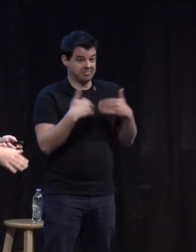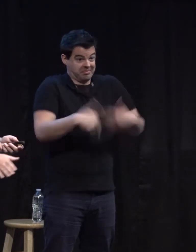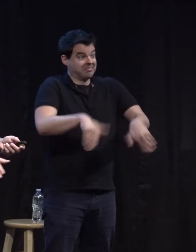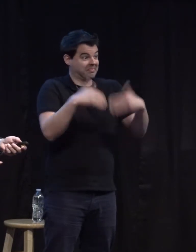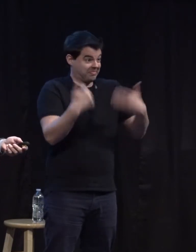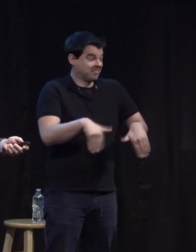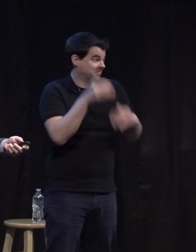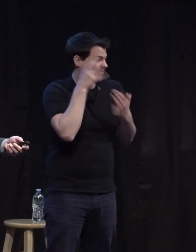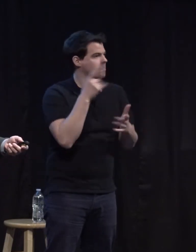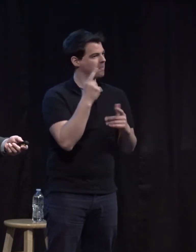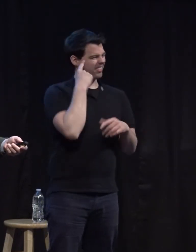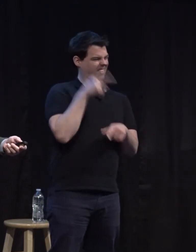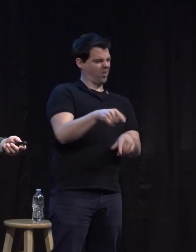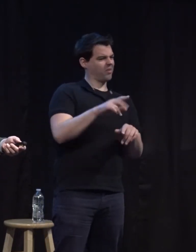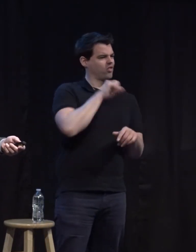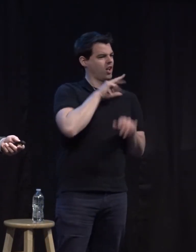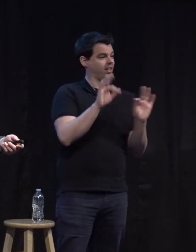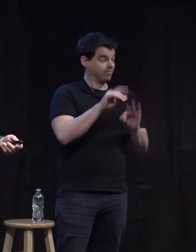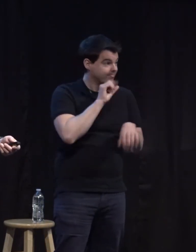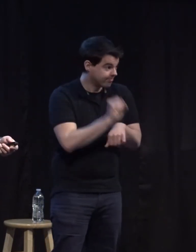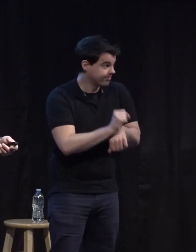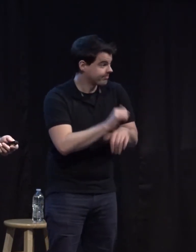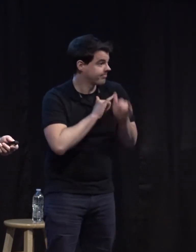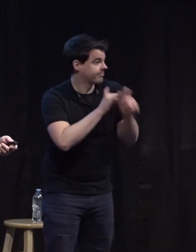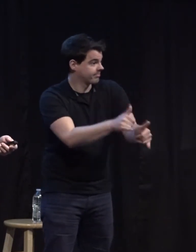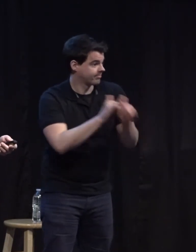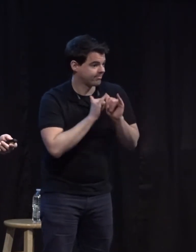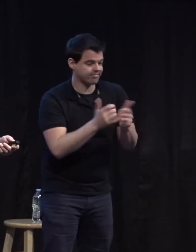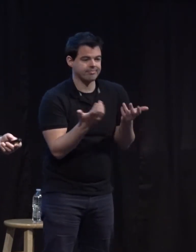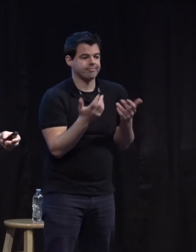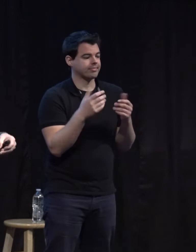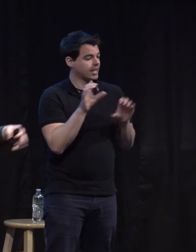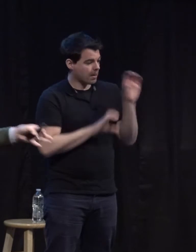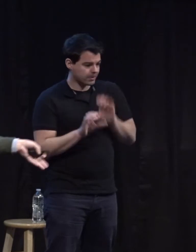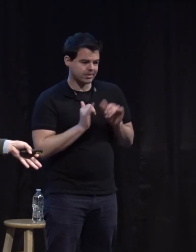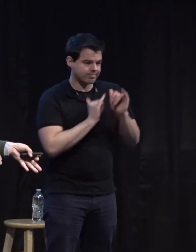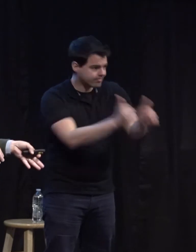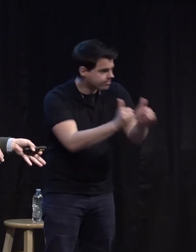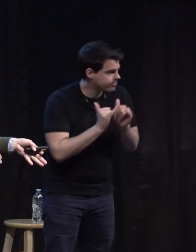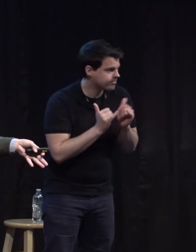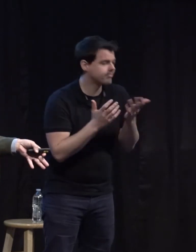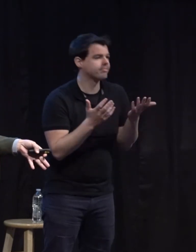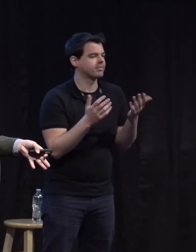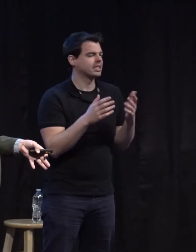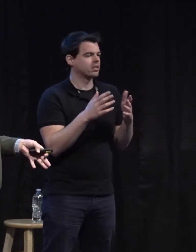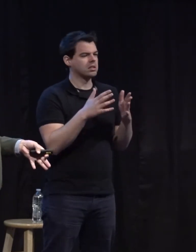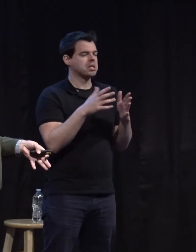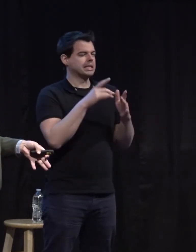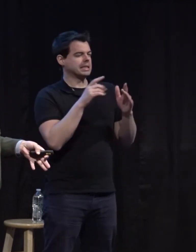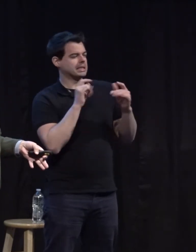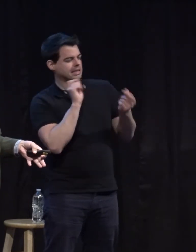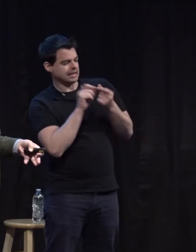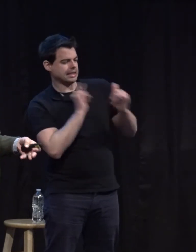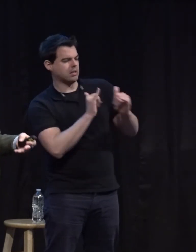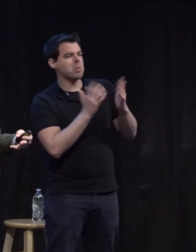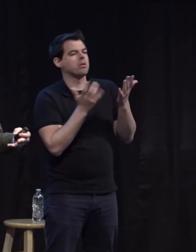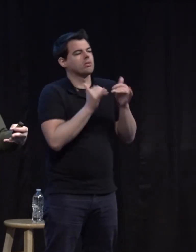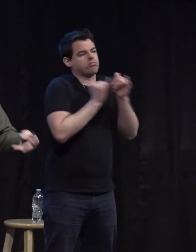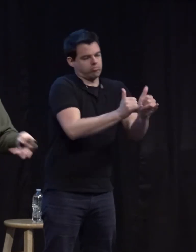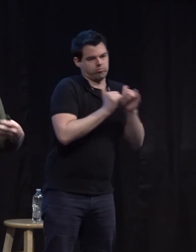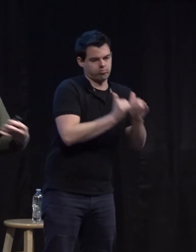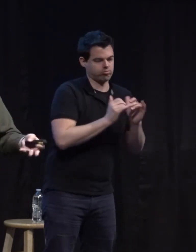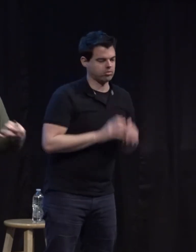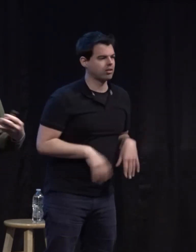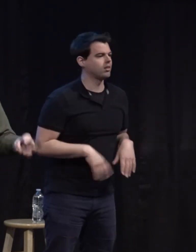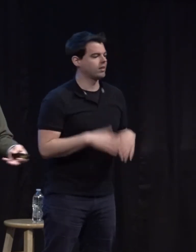have a lot of the same physiological pathways. The hormones that they use have analogs that run around in our own bodies. And